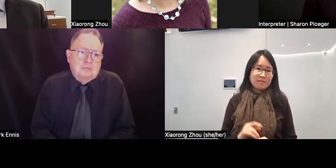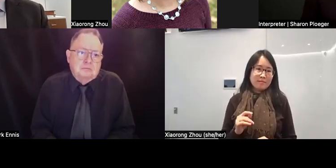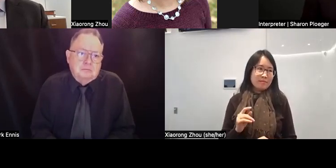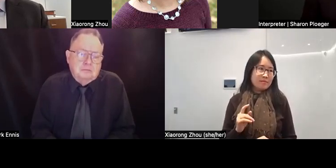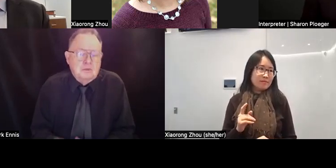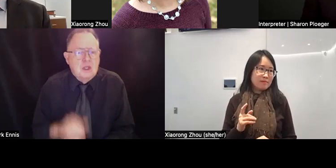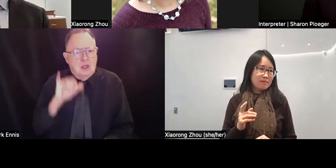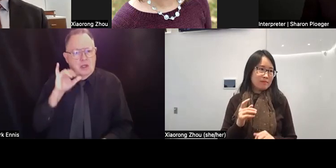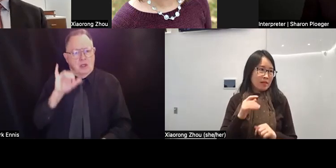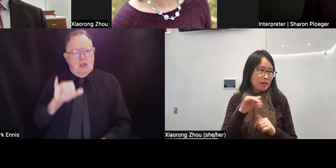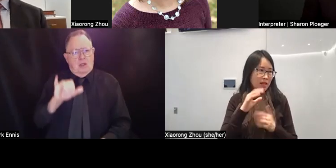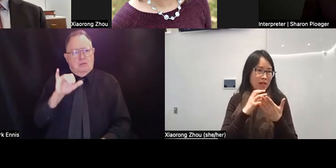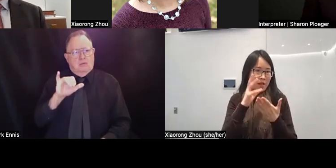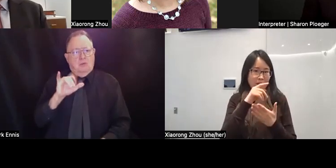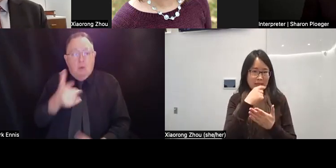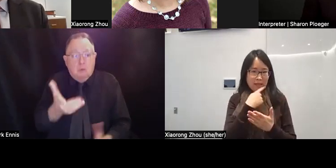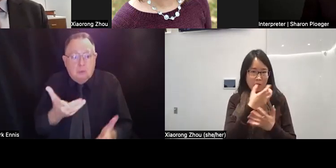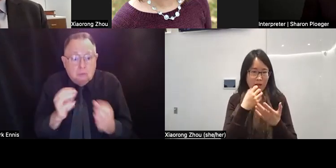So what is the,